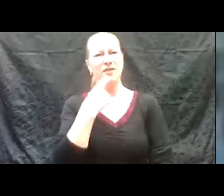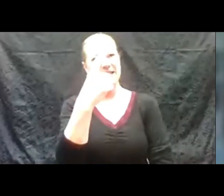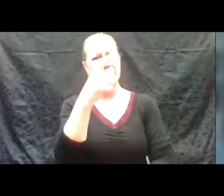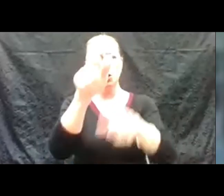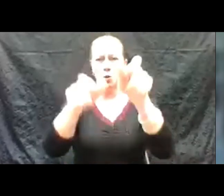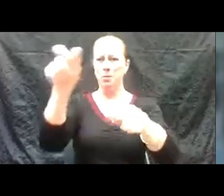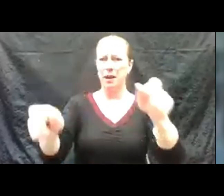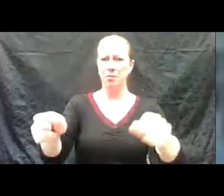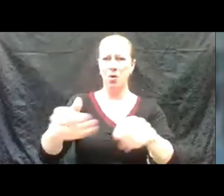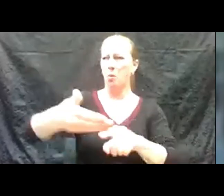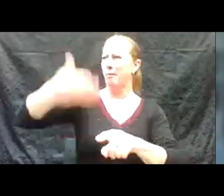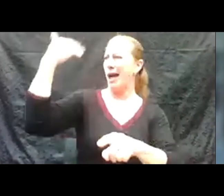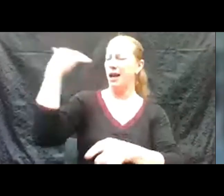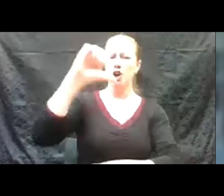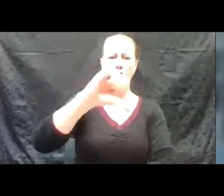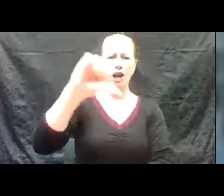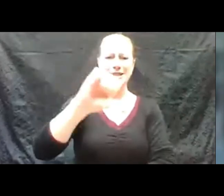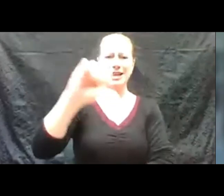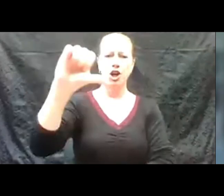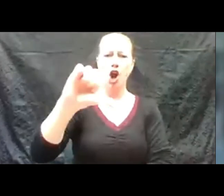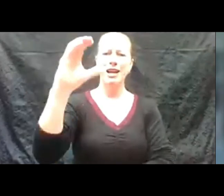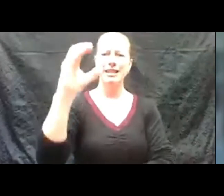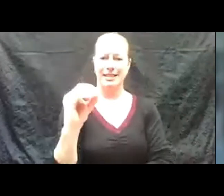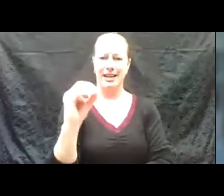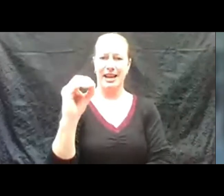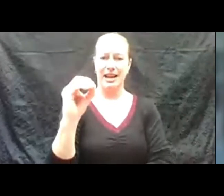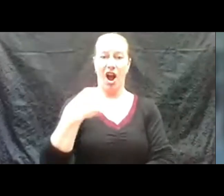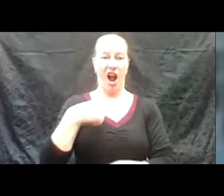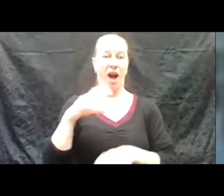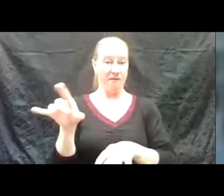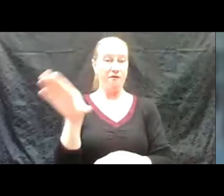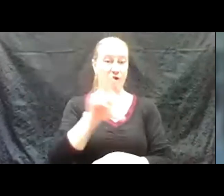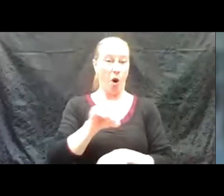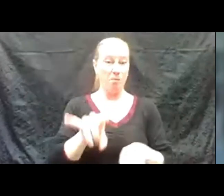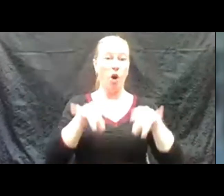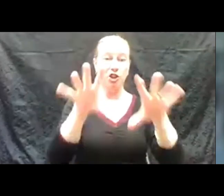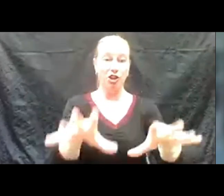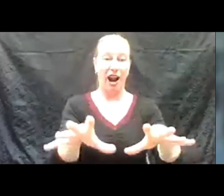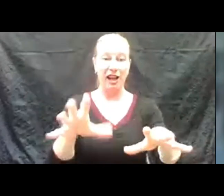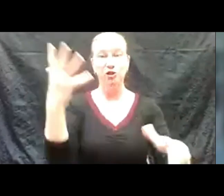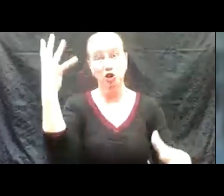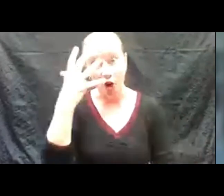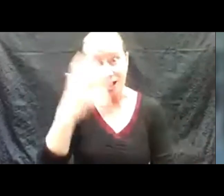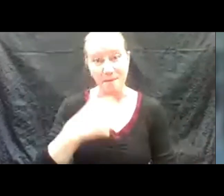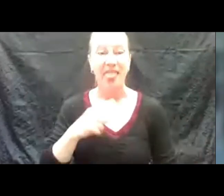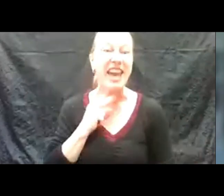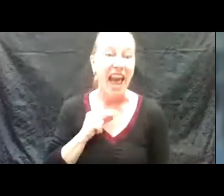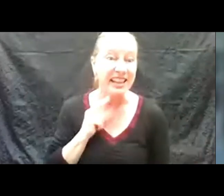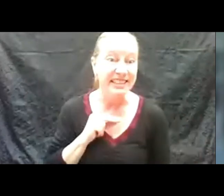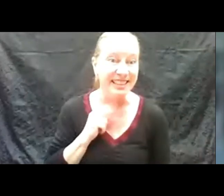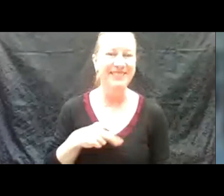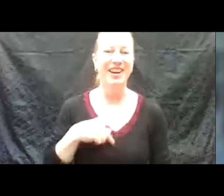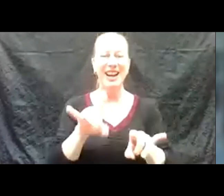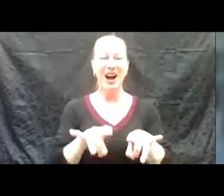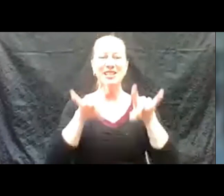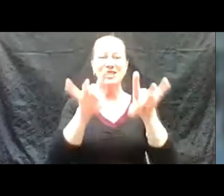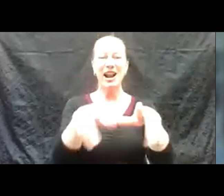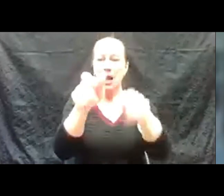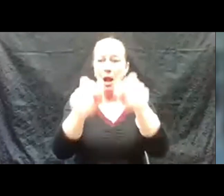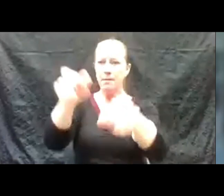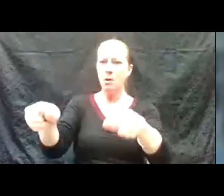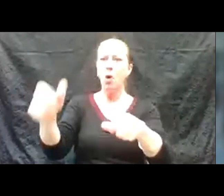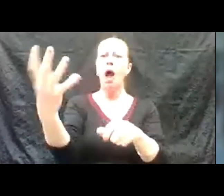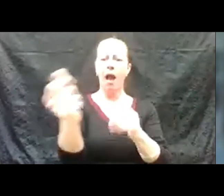back in 1990, the thing that really got me, I'm from Australia, so forgive the accent. Aussies had some